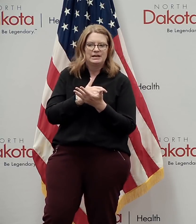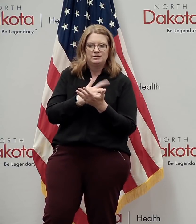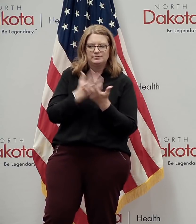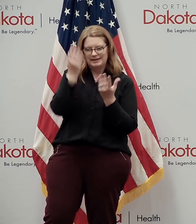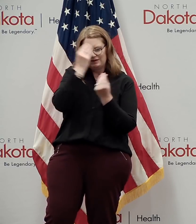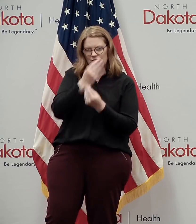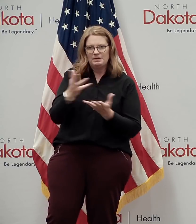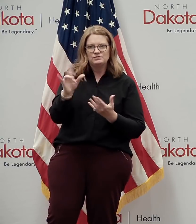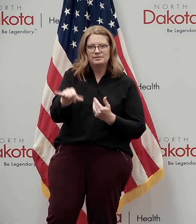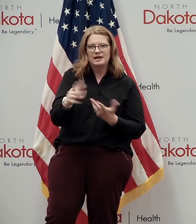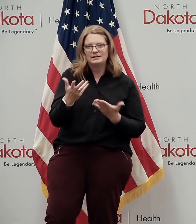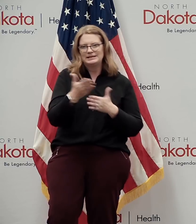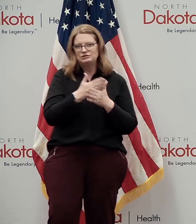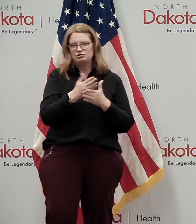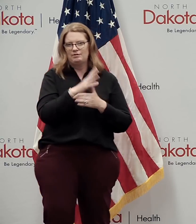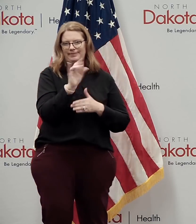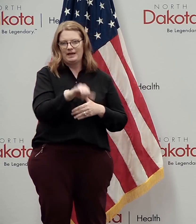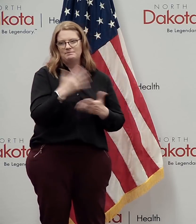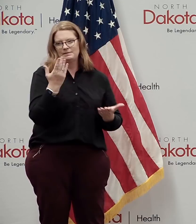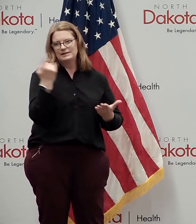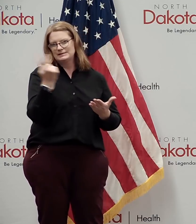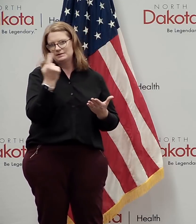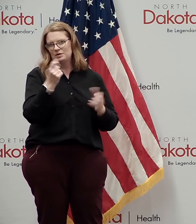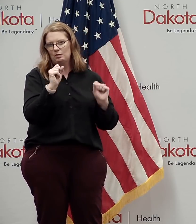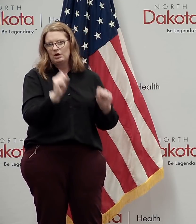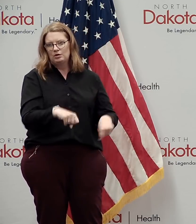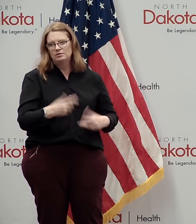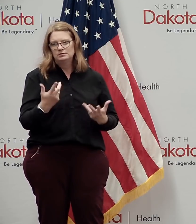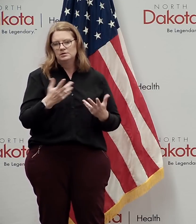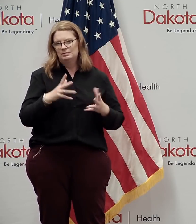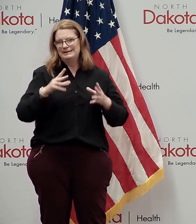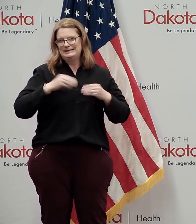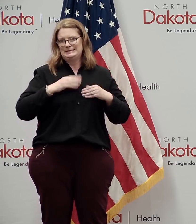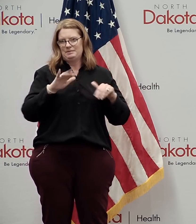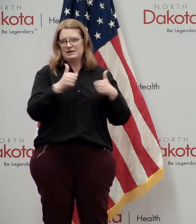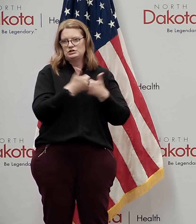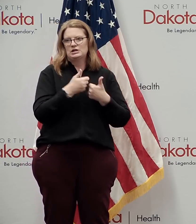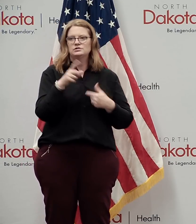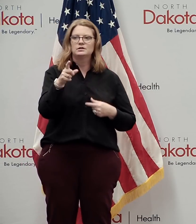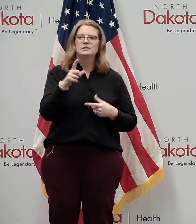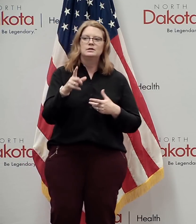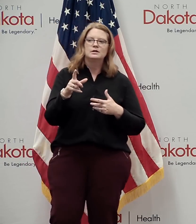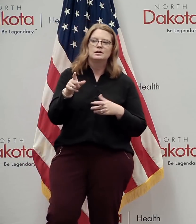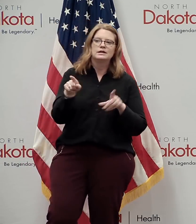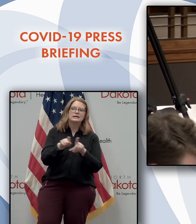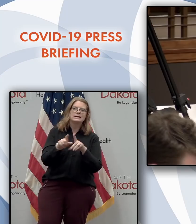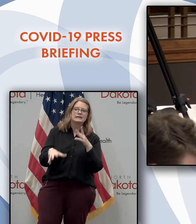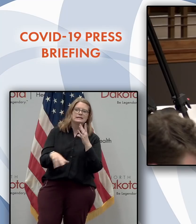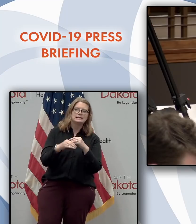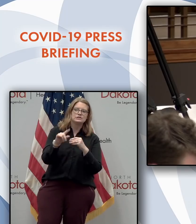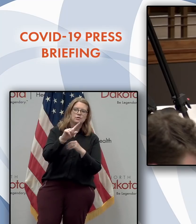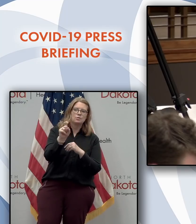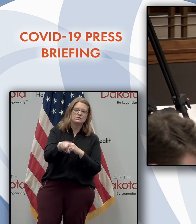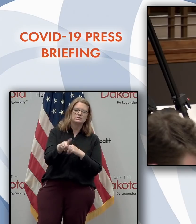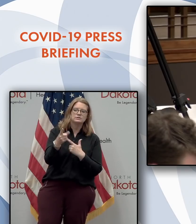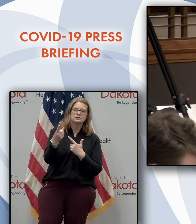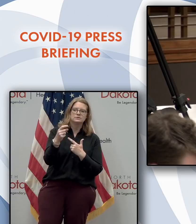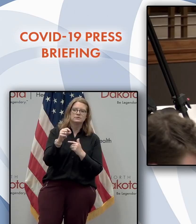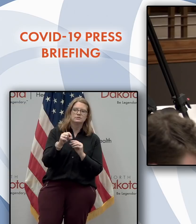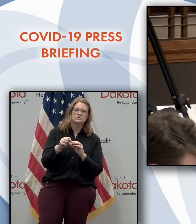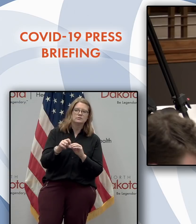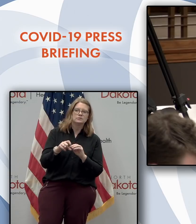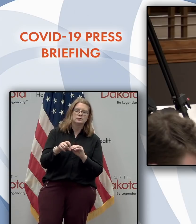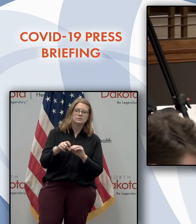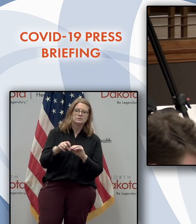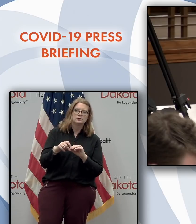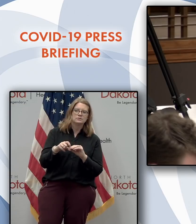district and just share that? Maybe that's something we could do. So that's a challenge. We'll take that challenge. follow-up to that. Has it been decided who